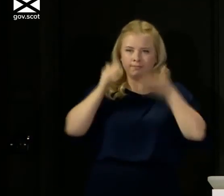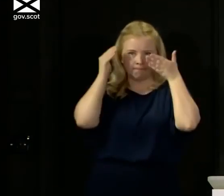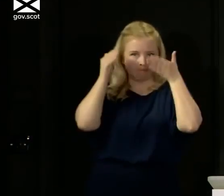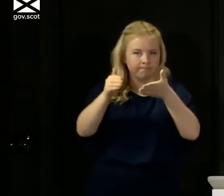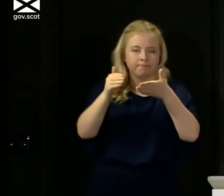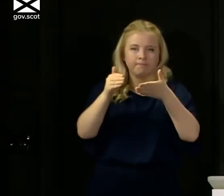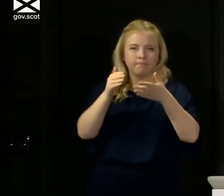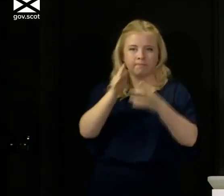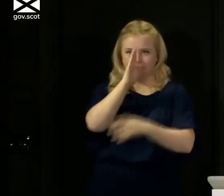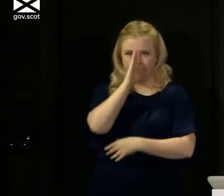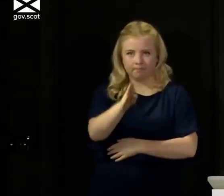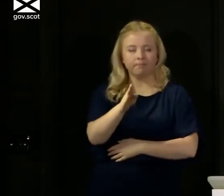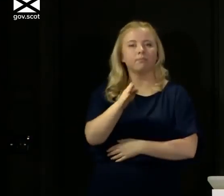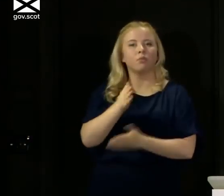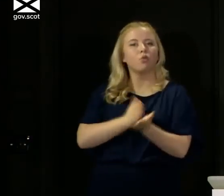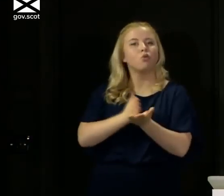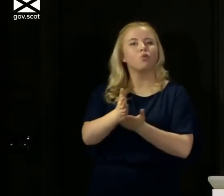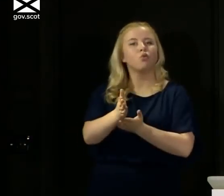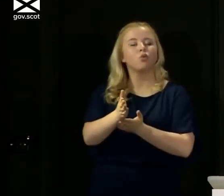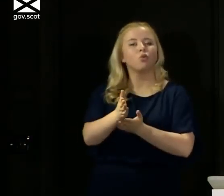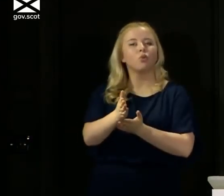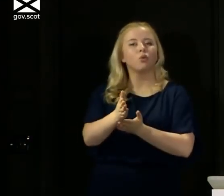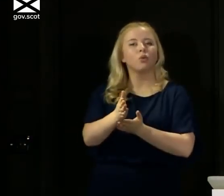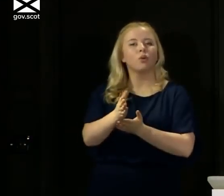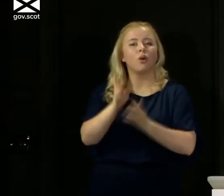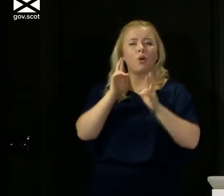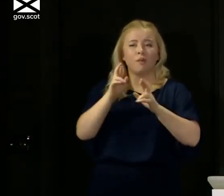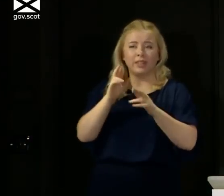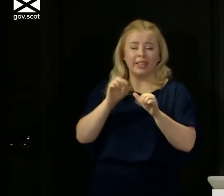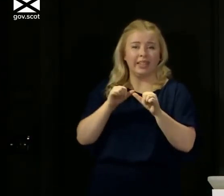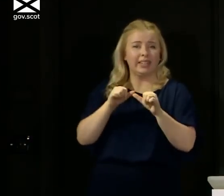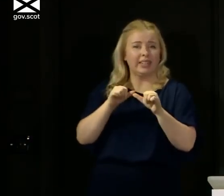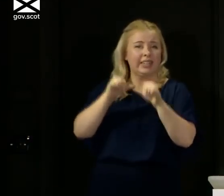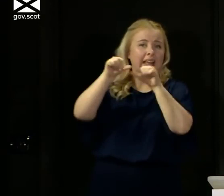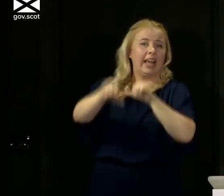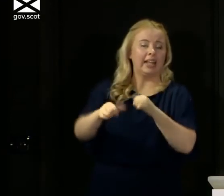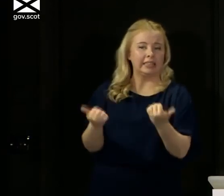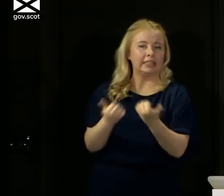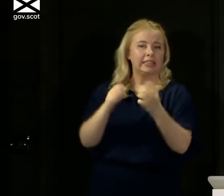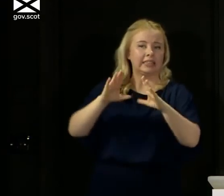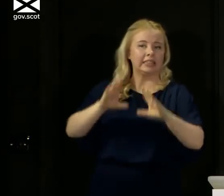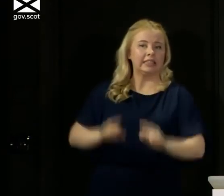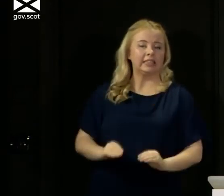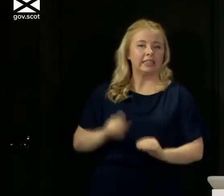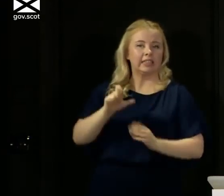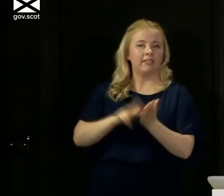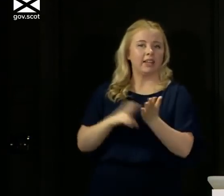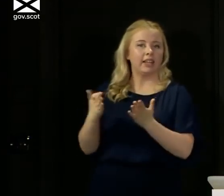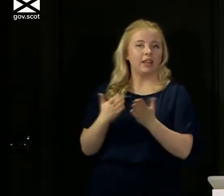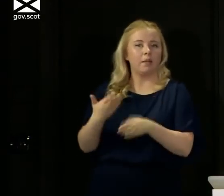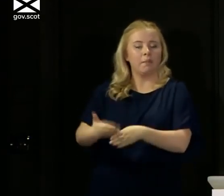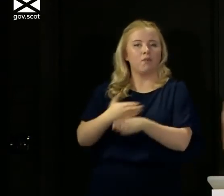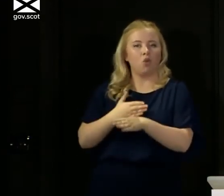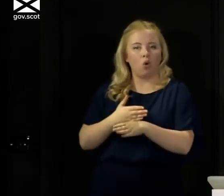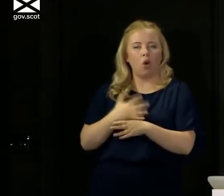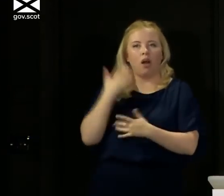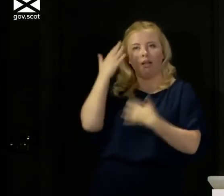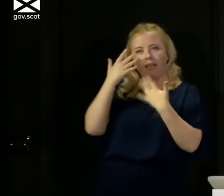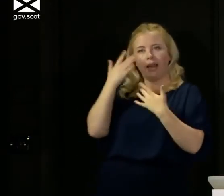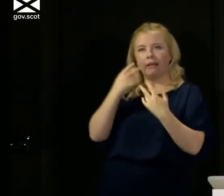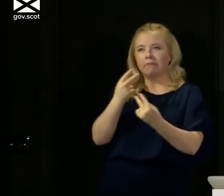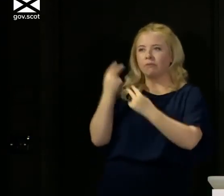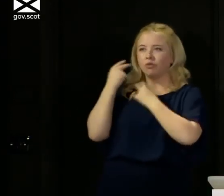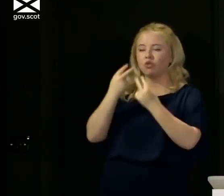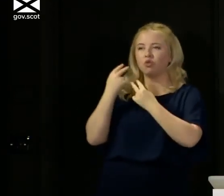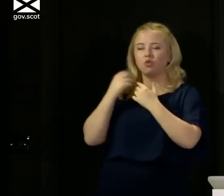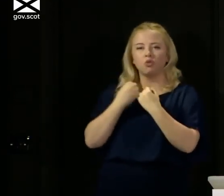focused on getting us through and out, hopefully, the other side of this pandemic before we spend too much time thinking about